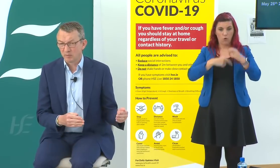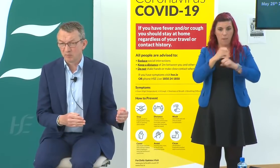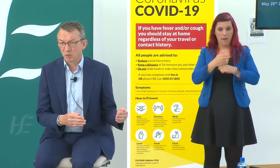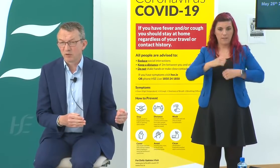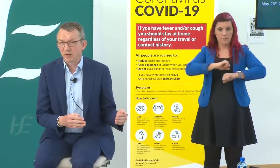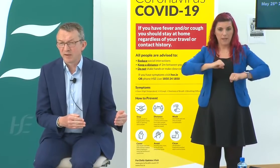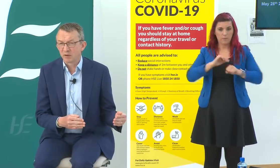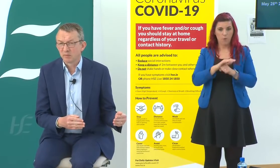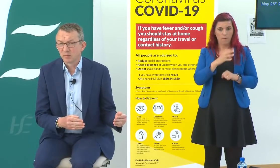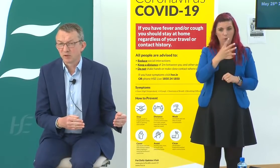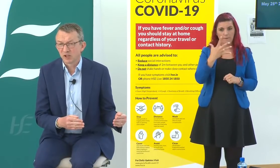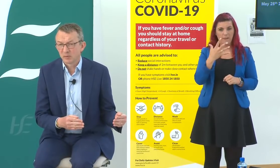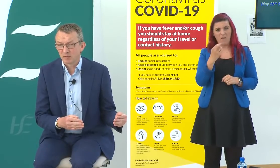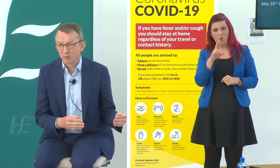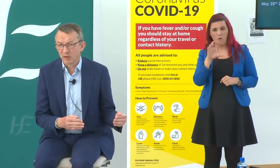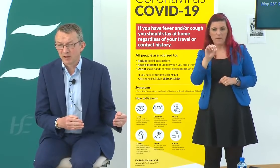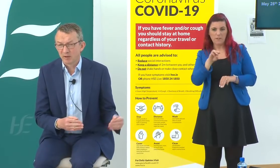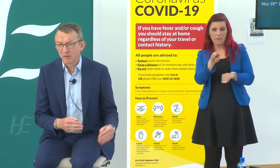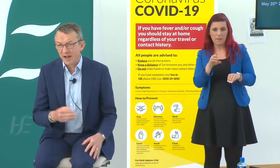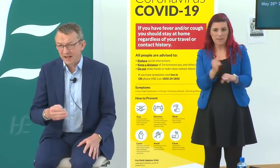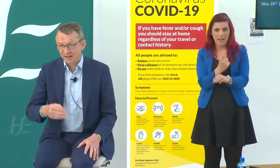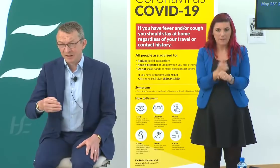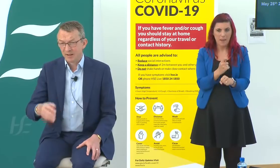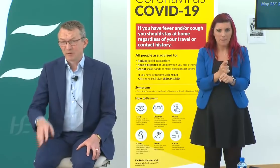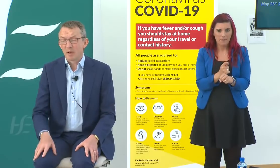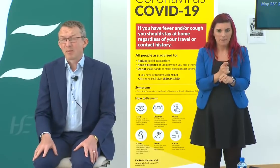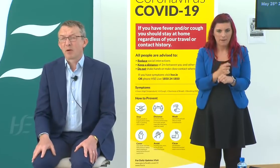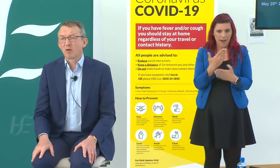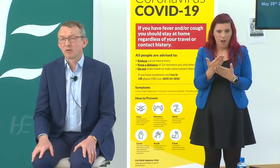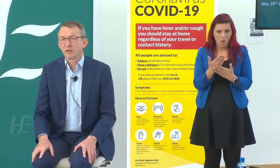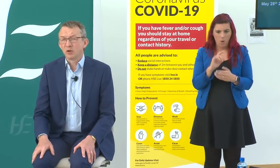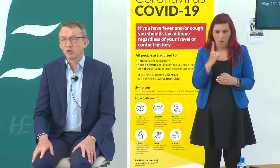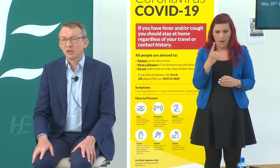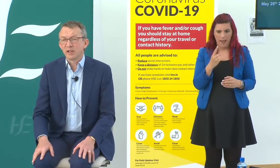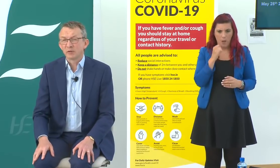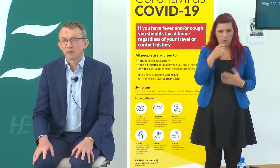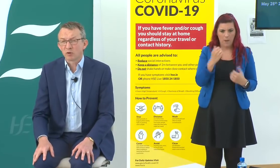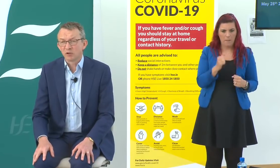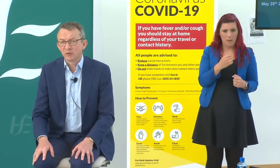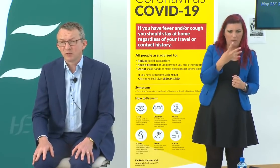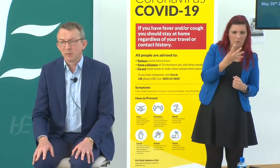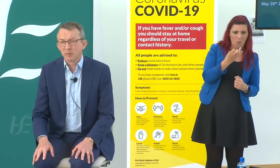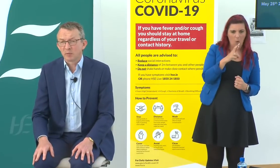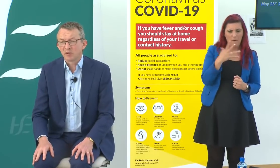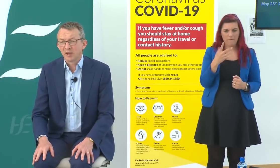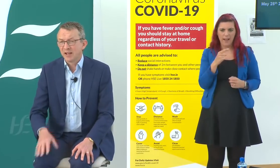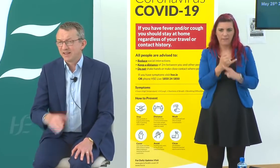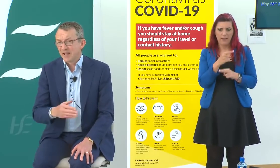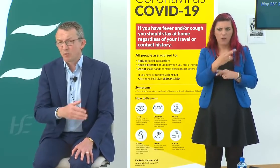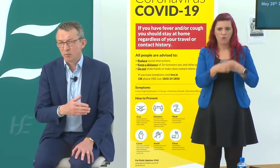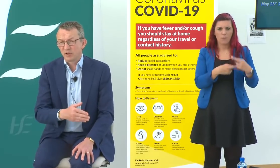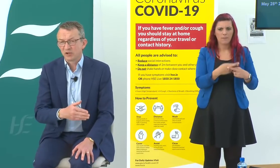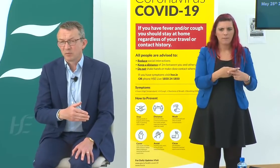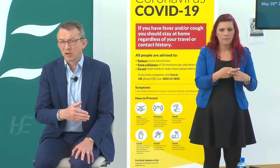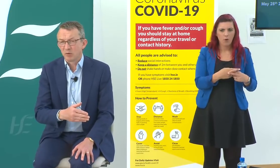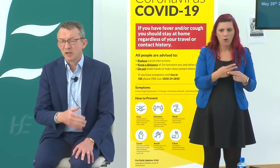can only 5 or 6 people can wait there. The van for mammography usually deals with 40 to 50 people per day. That won't be the same now.